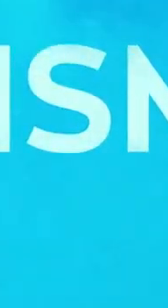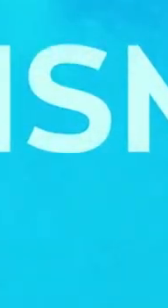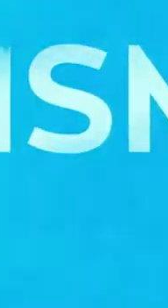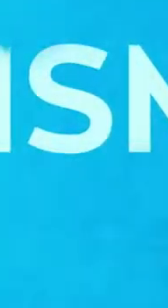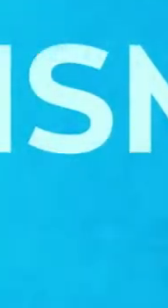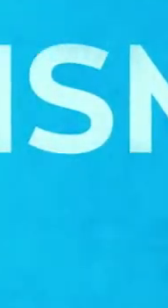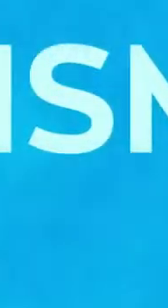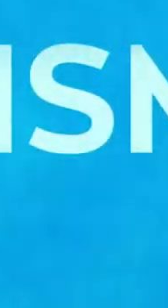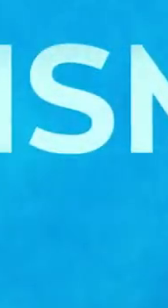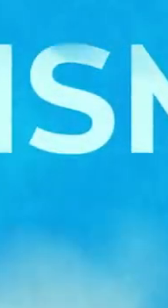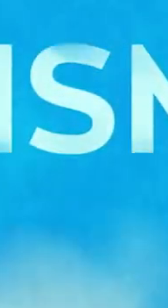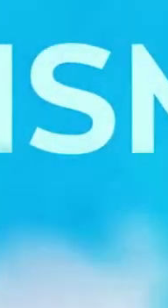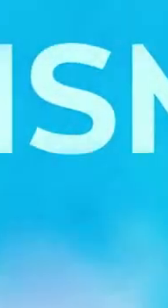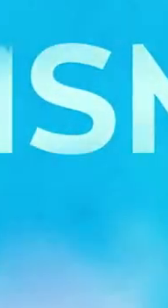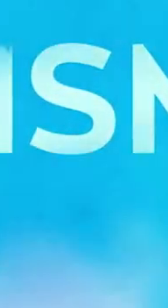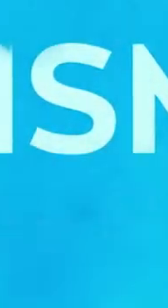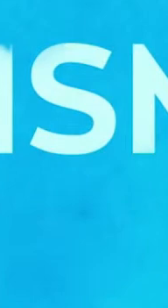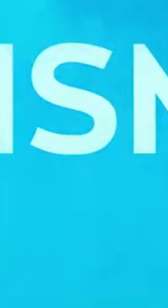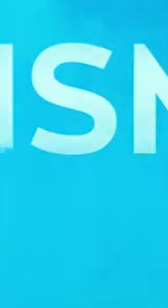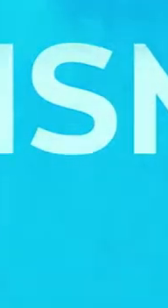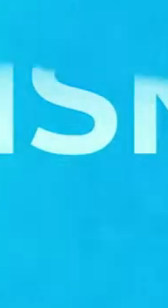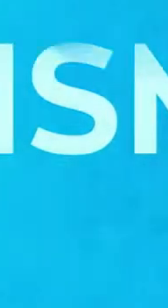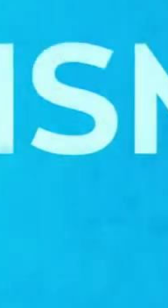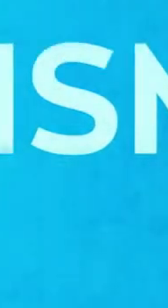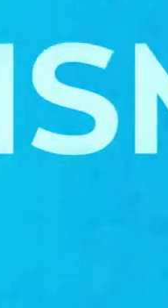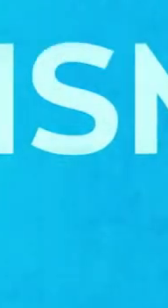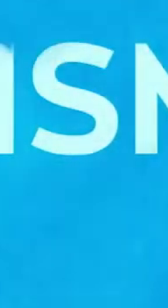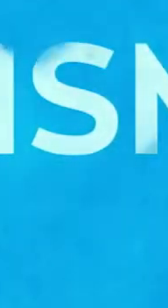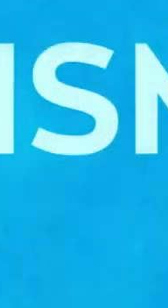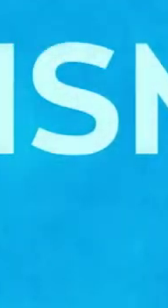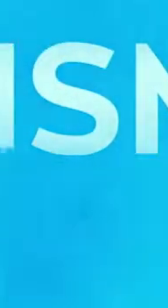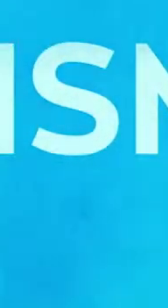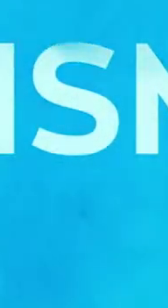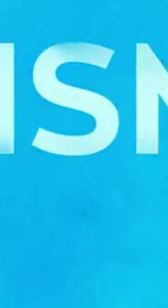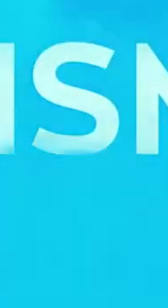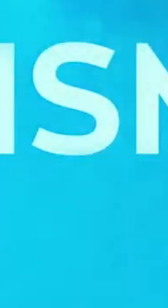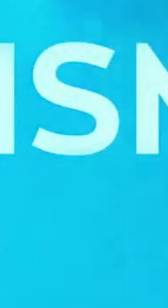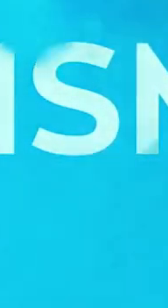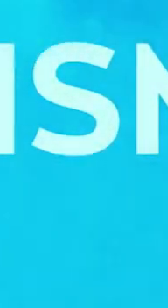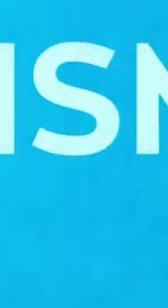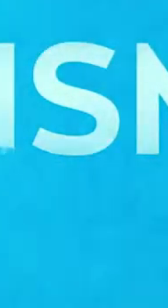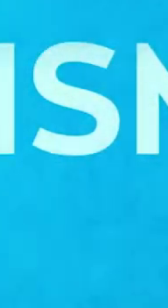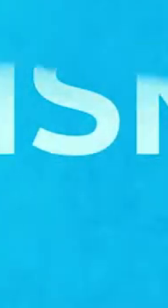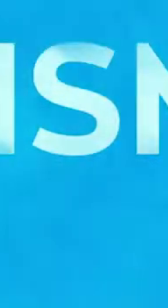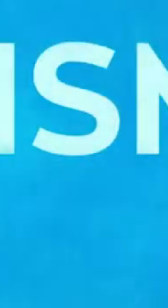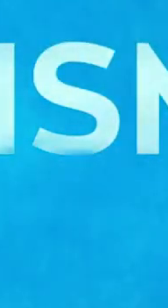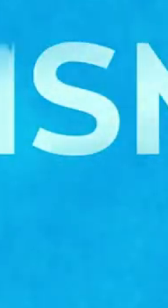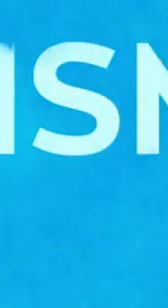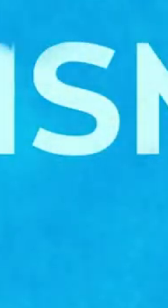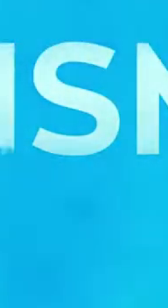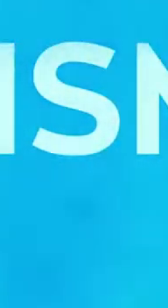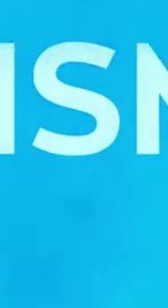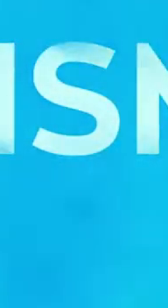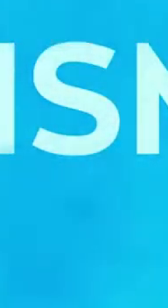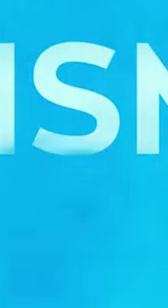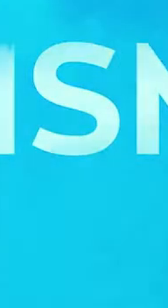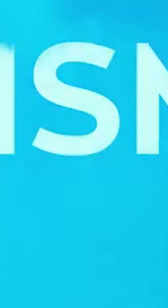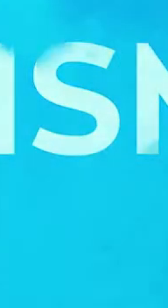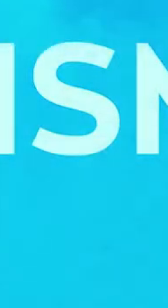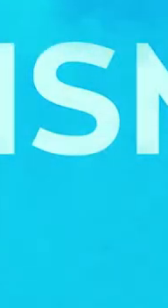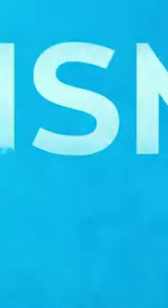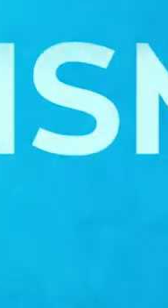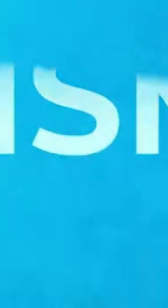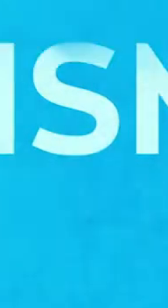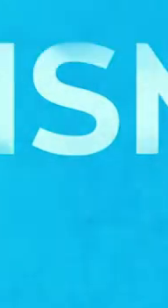uh but uh Chang today is an amazing day uh this is a day that God has chosen to glorify